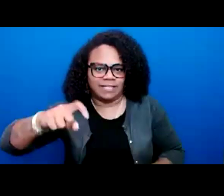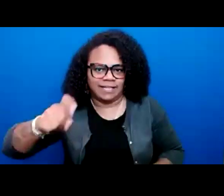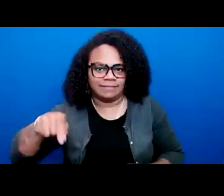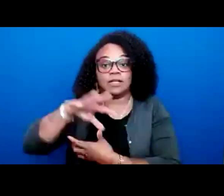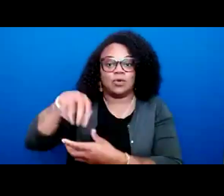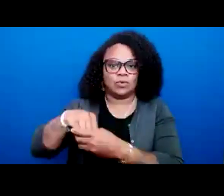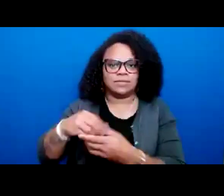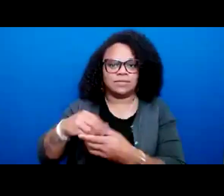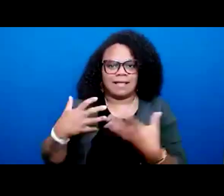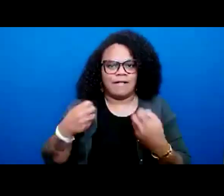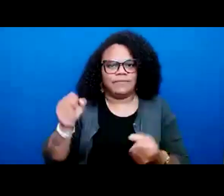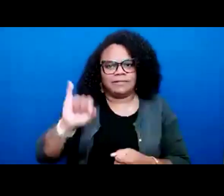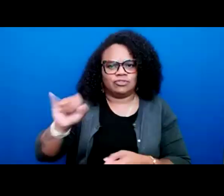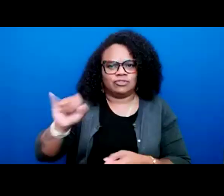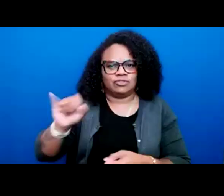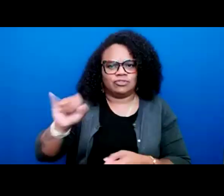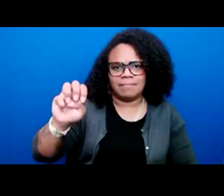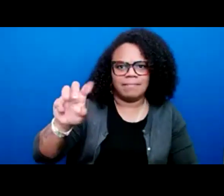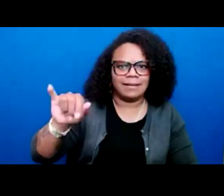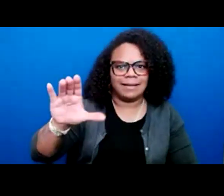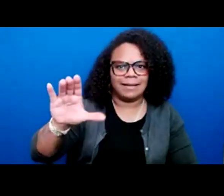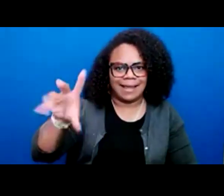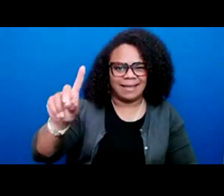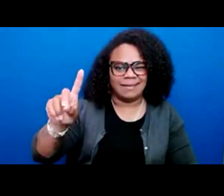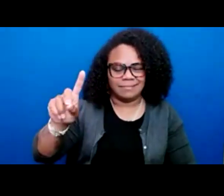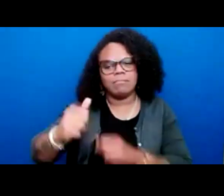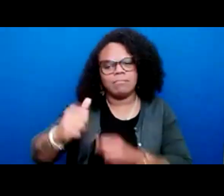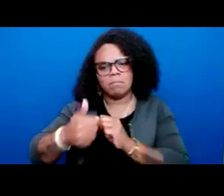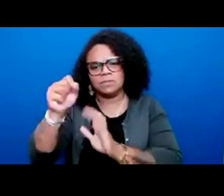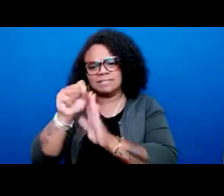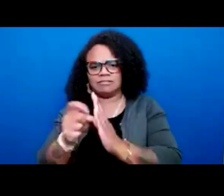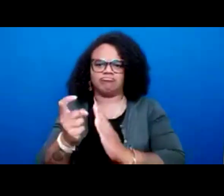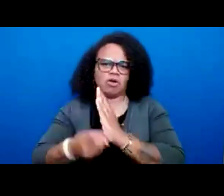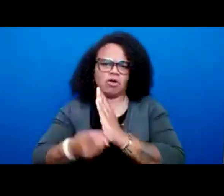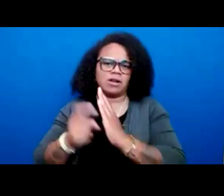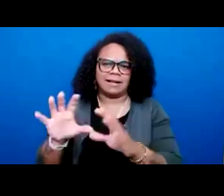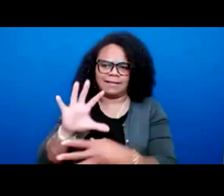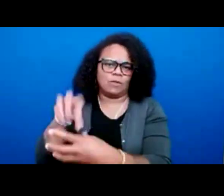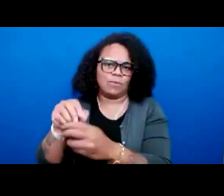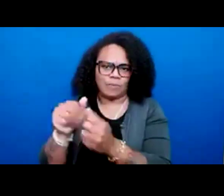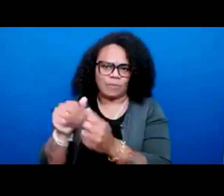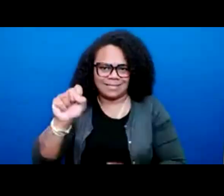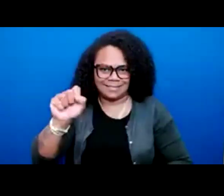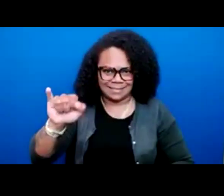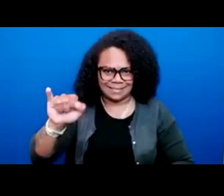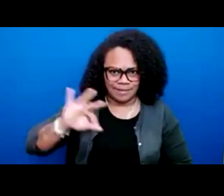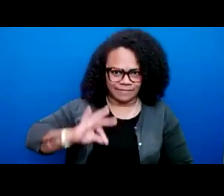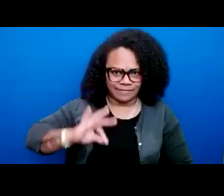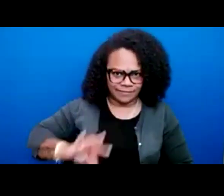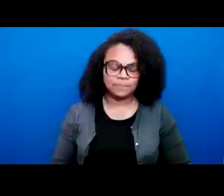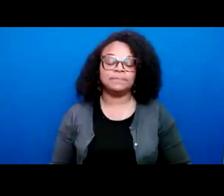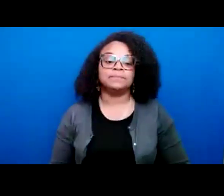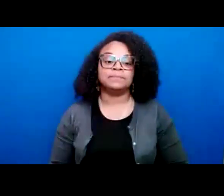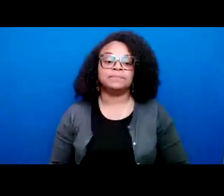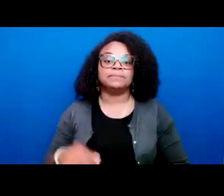Medicaid. At least in most states, it comes automatically with the SSI benefit. And this is a cash benefit